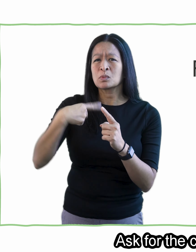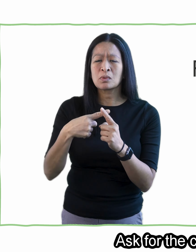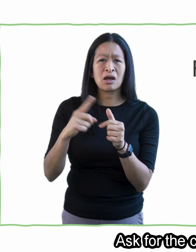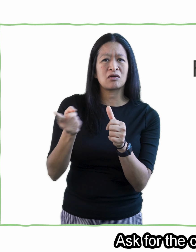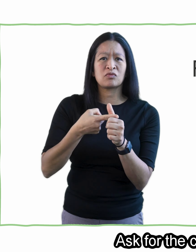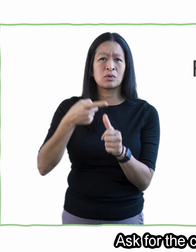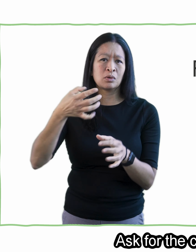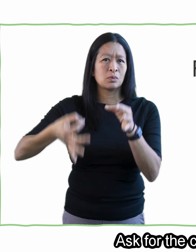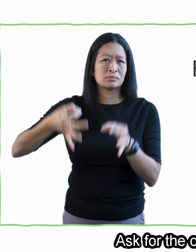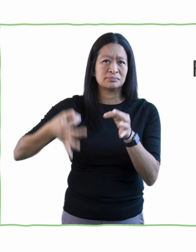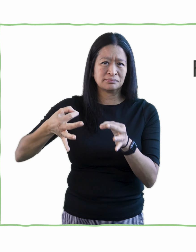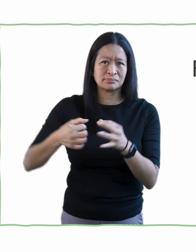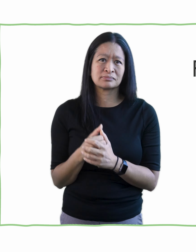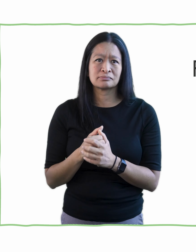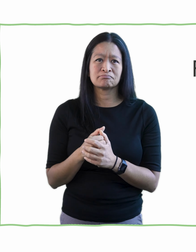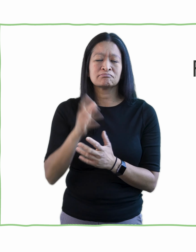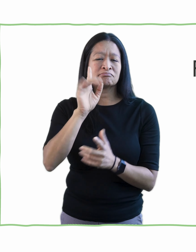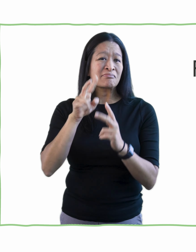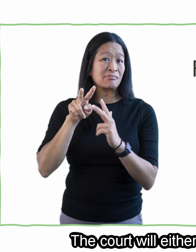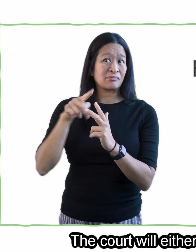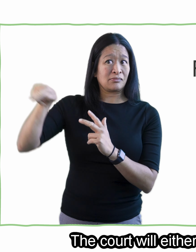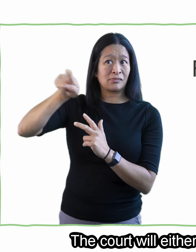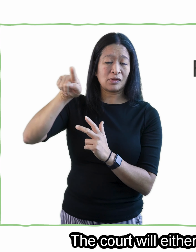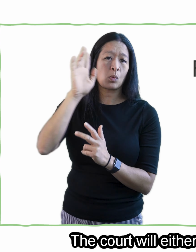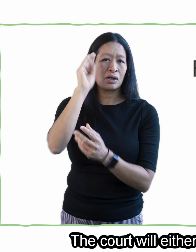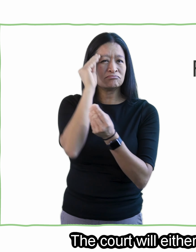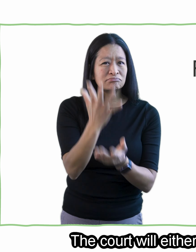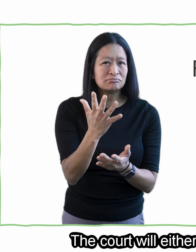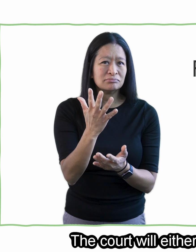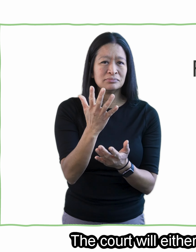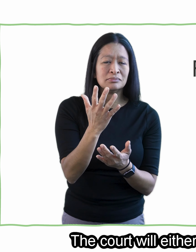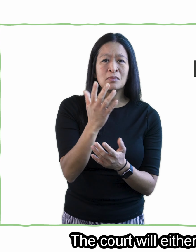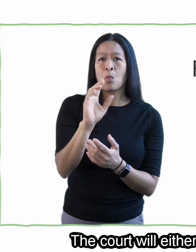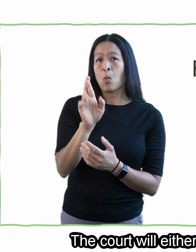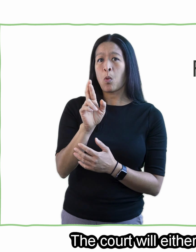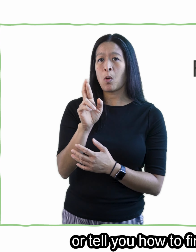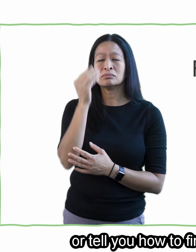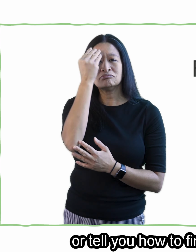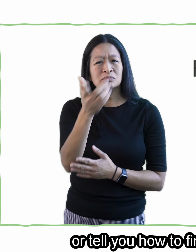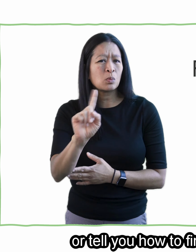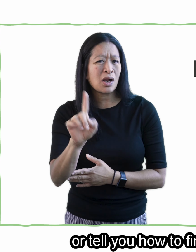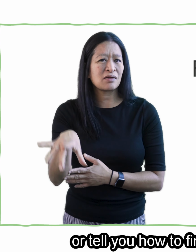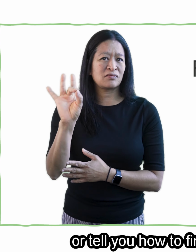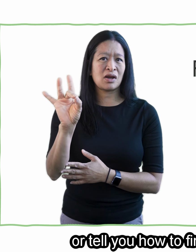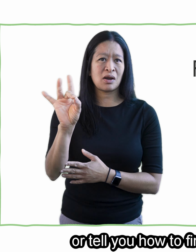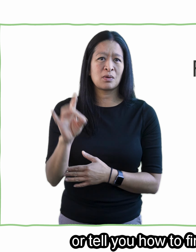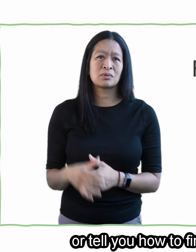Ask for the court date. The court will either tell you the date or tell you how to find out your